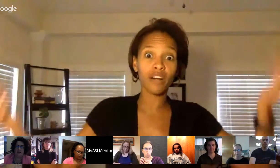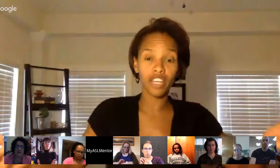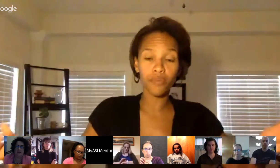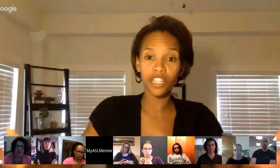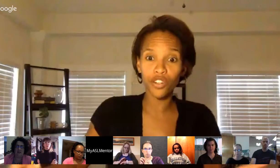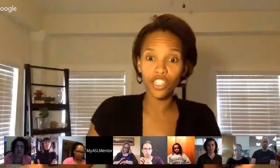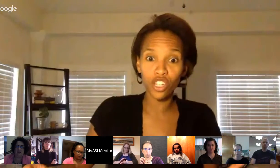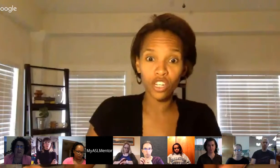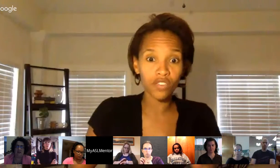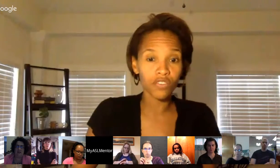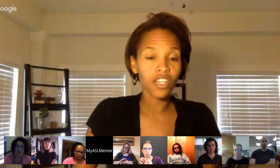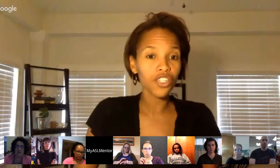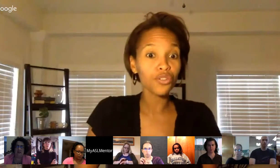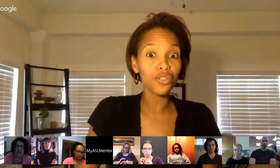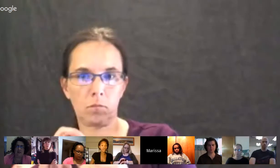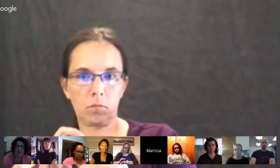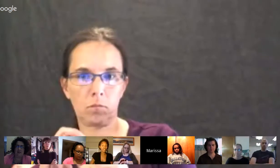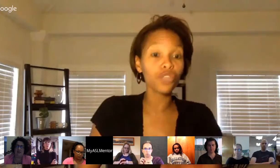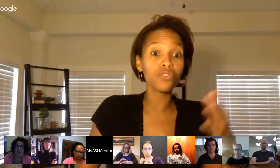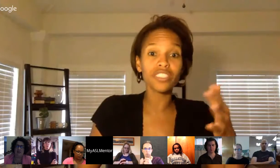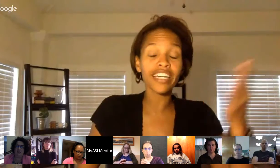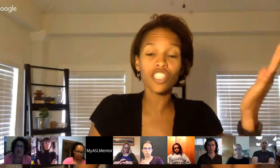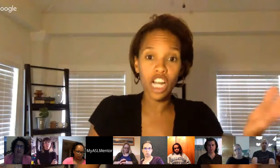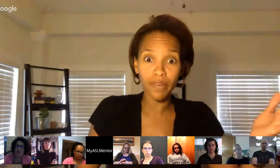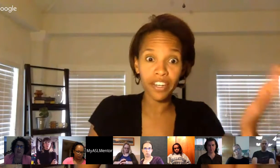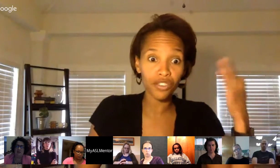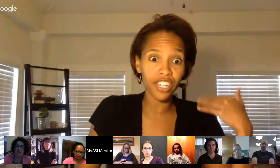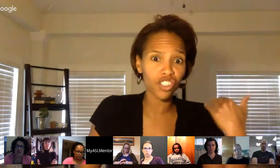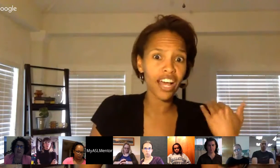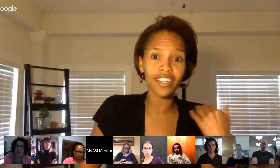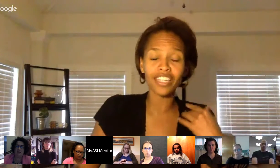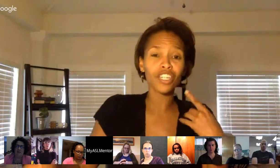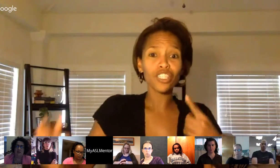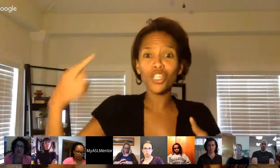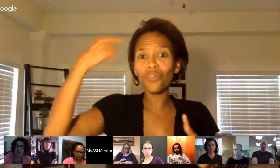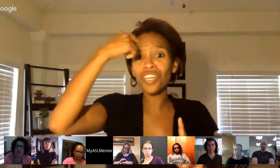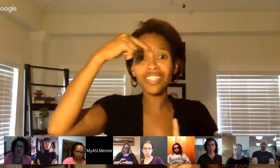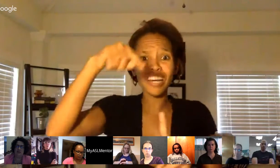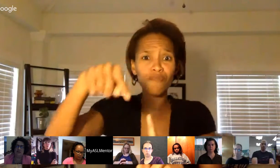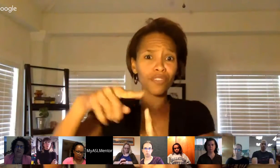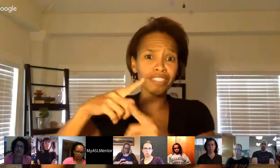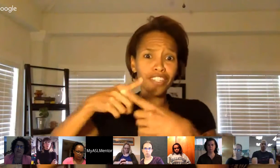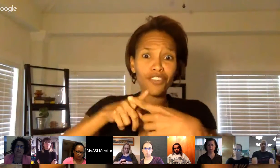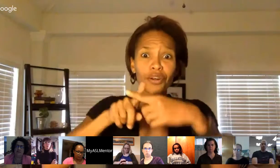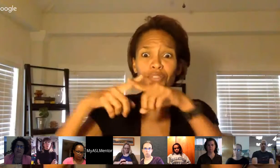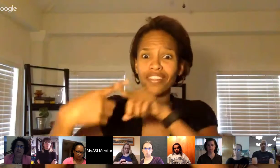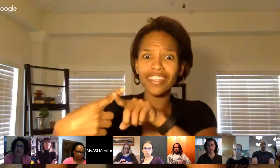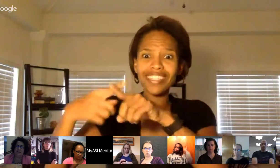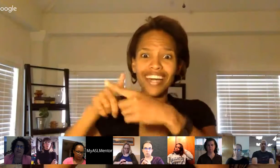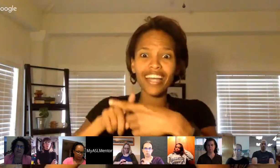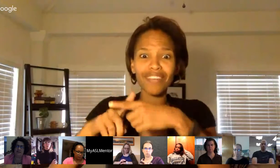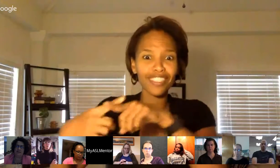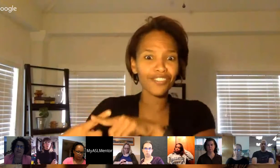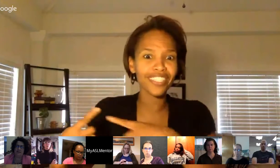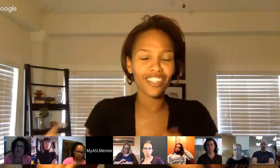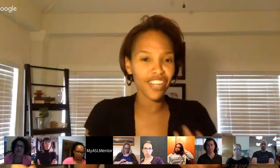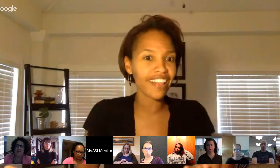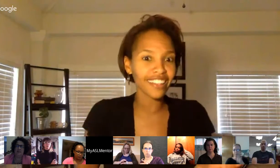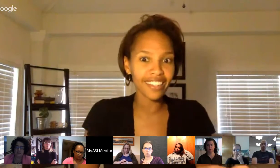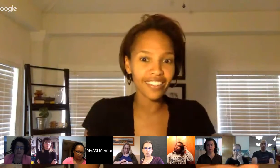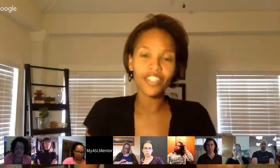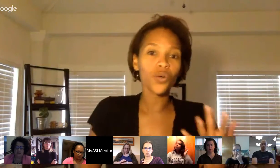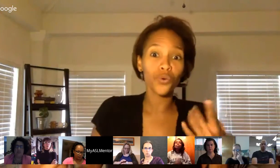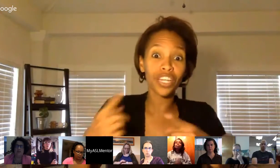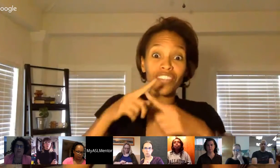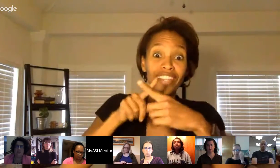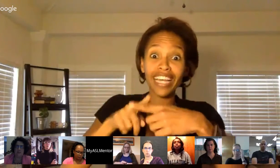talking about Kimberly Crenshaw's TED Talk about intersectionality, don't think the deaf person's gonna know that this sign means